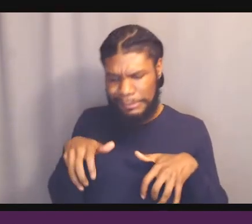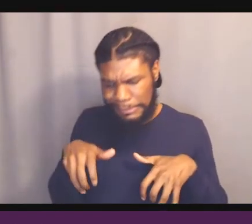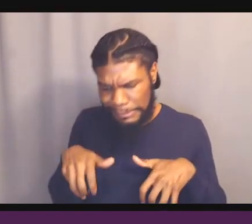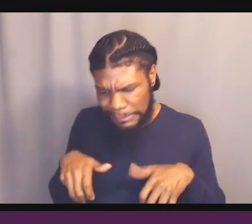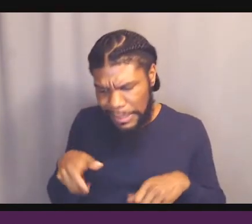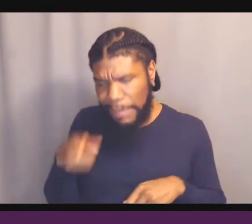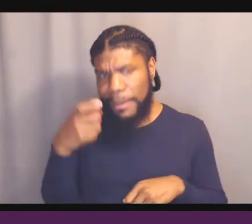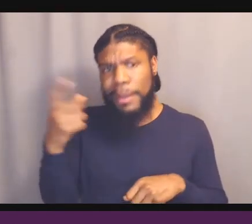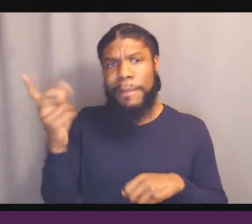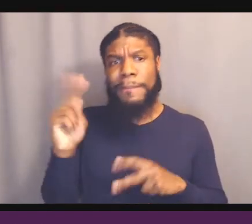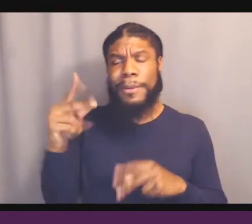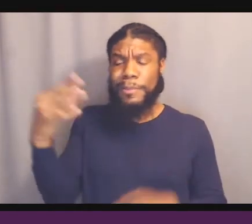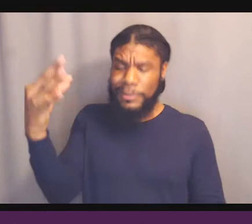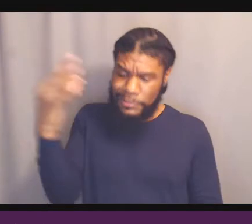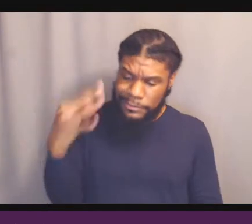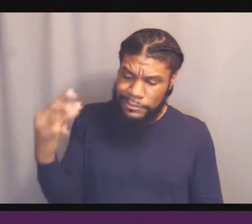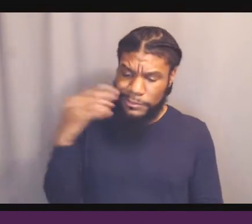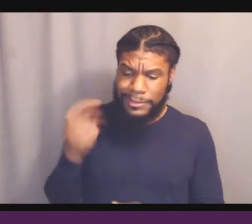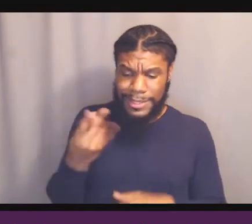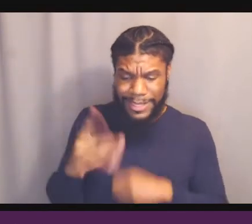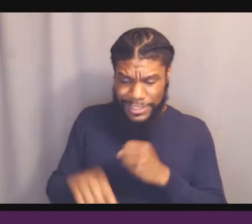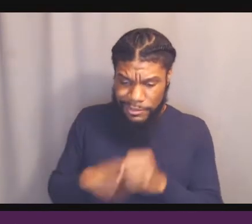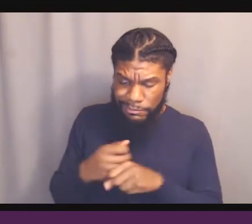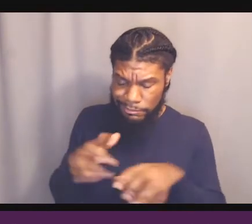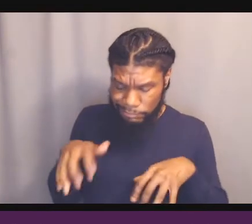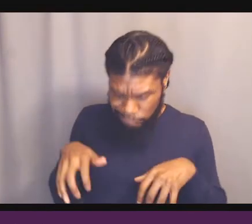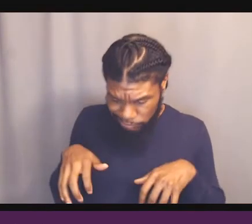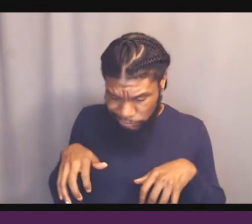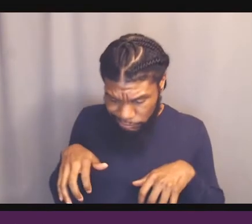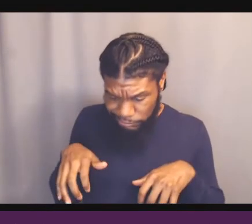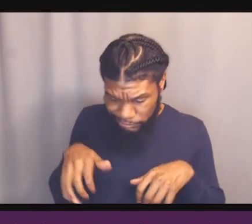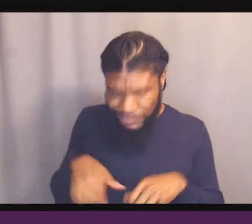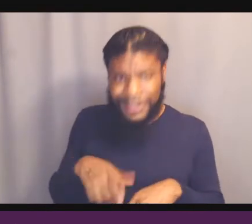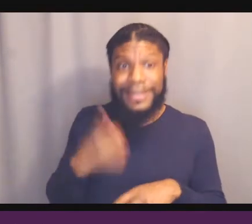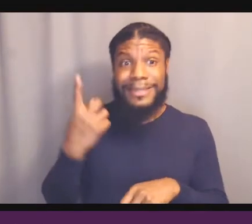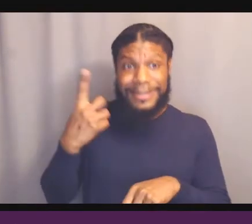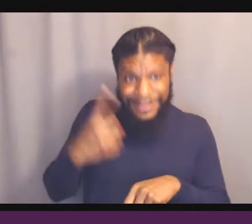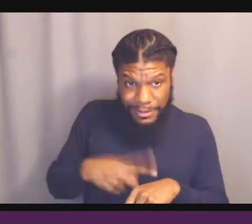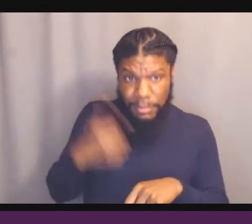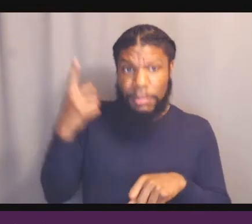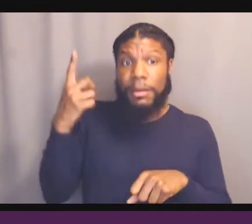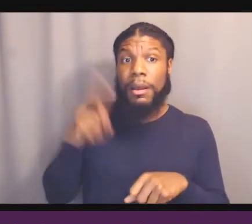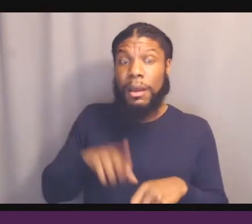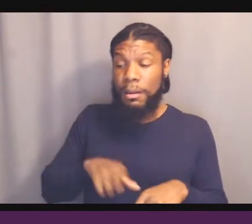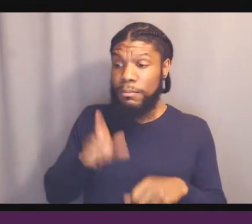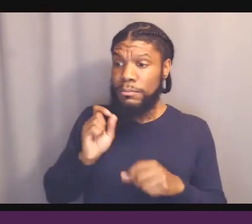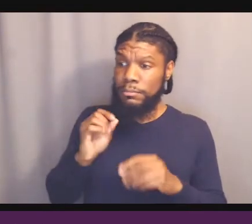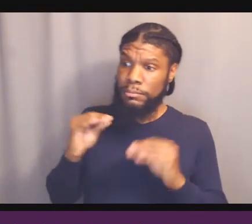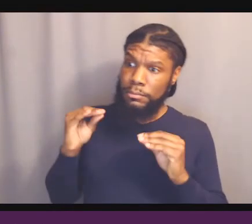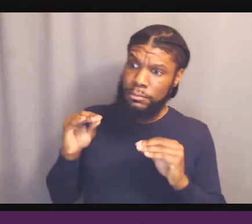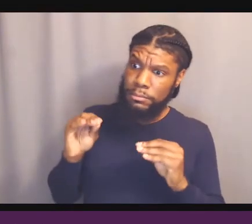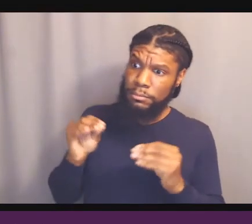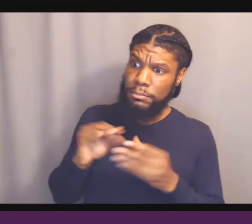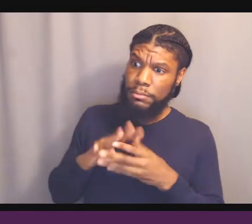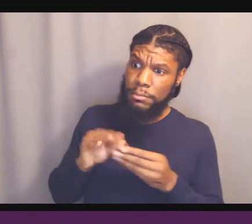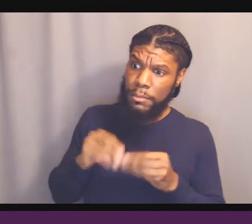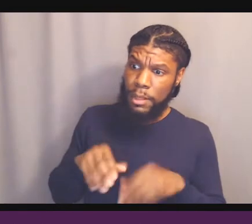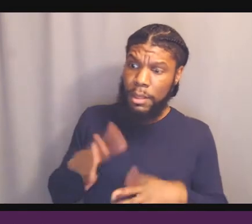for 18 years. But this time he put her hand on her and he straightened her up. Oh